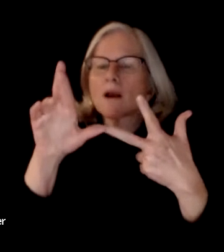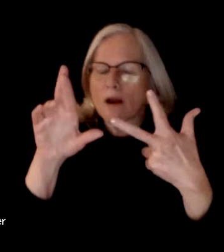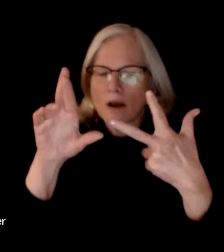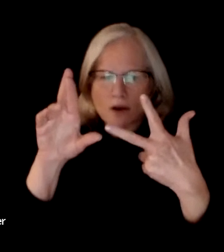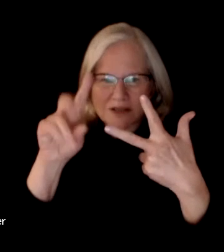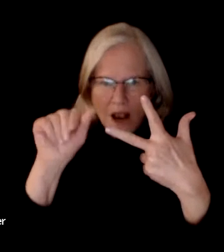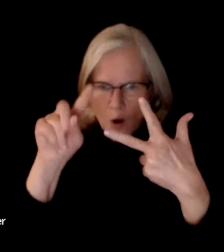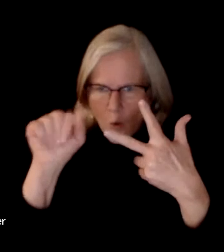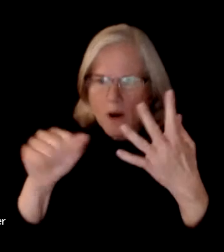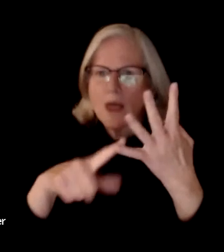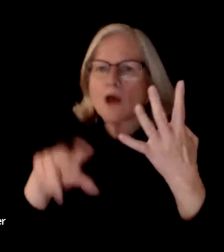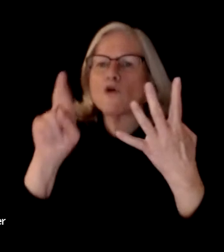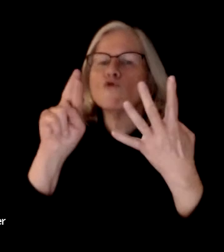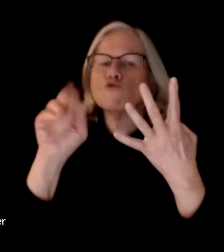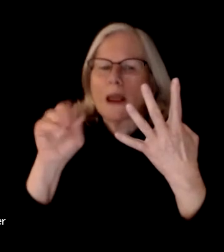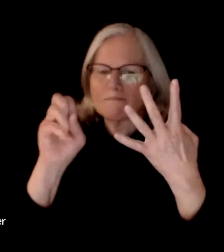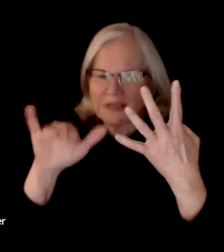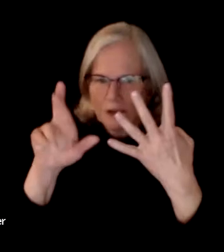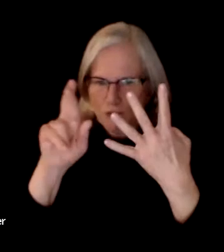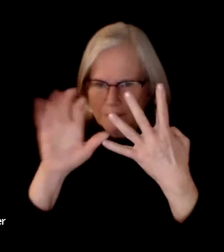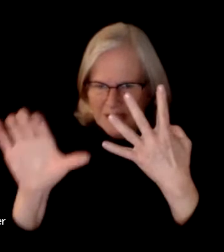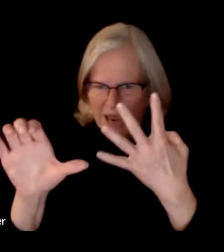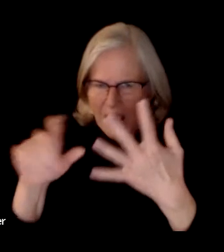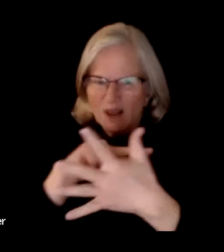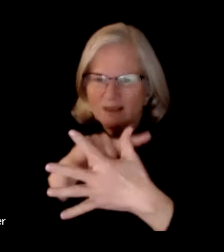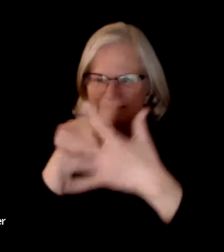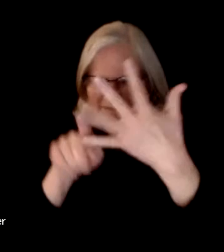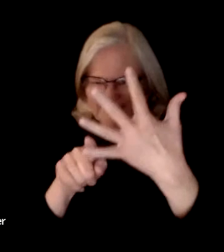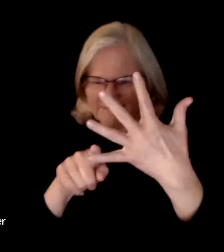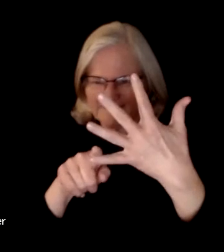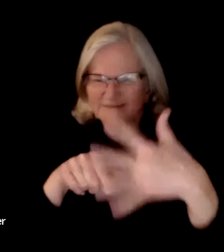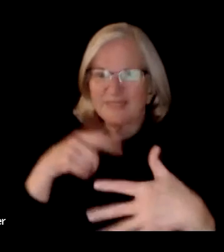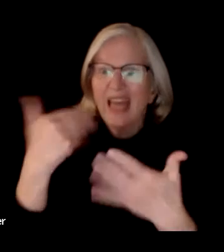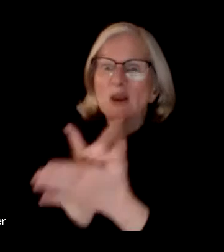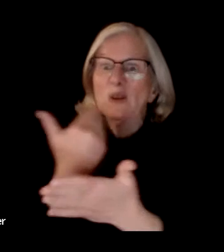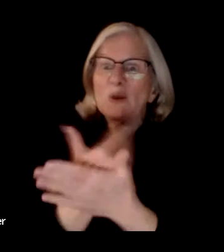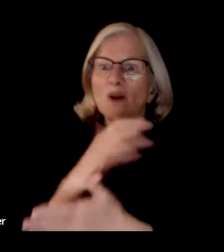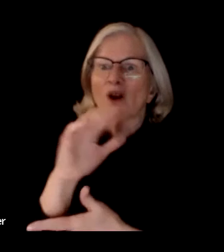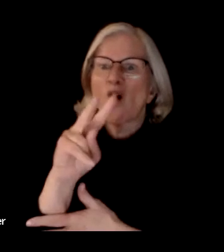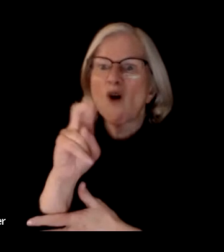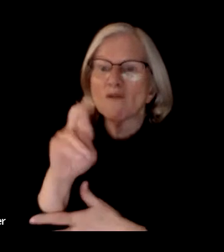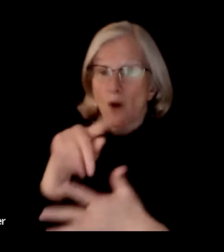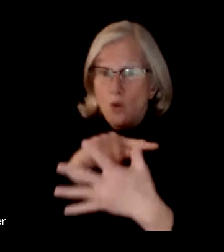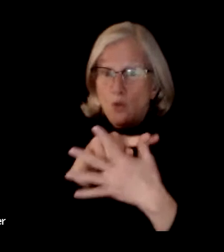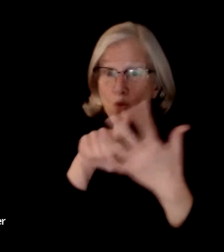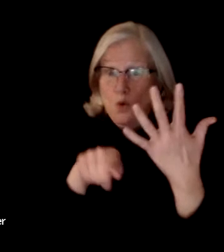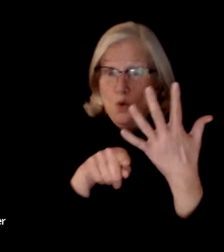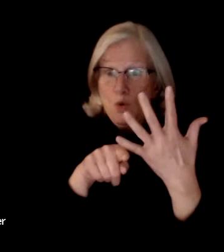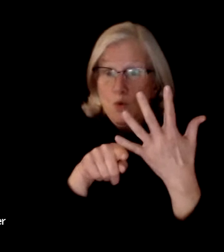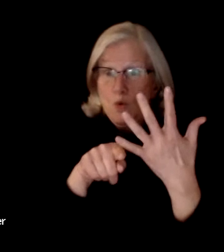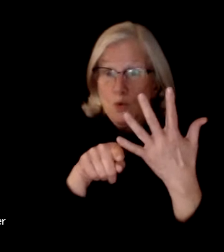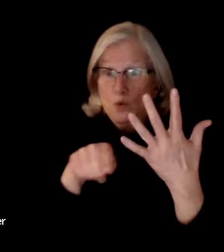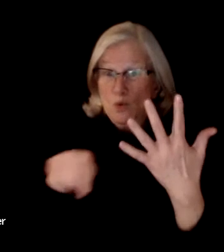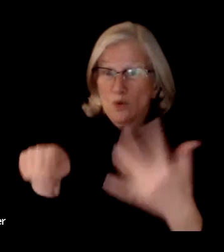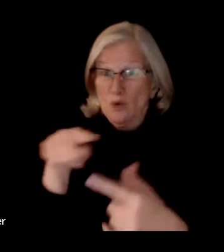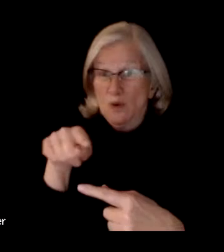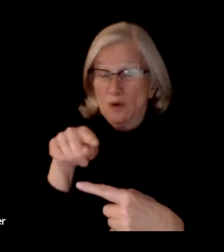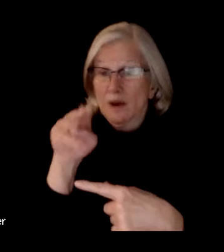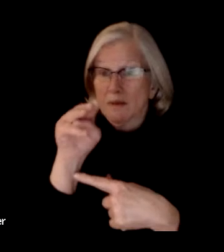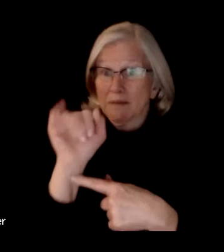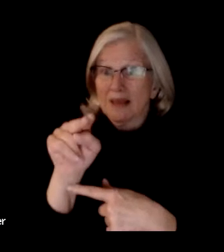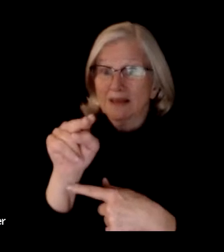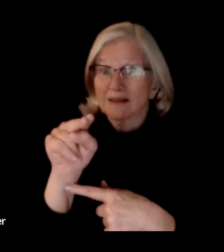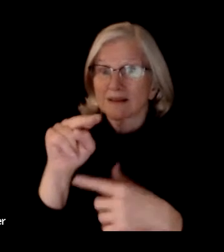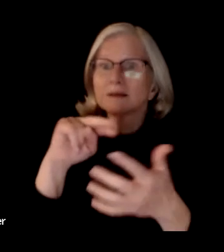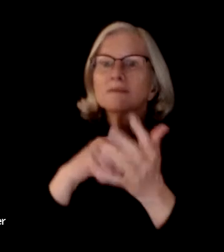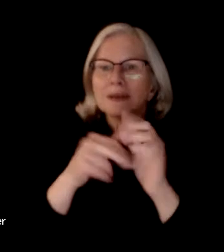recognize that this is circulating in Minnesota. We've identified cases in 4 counties, but that does not